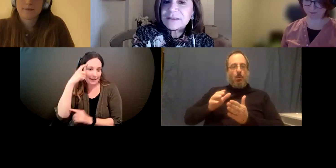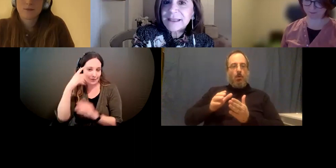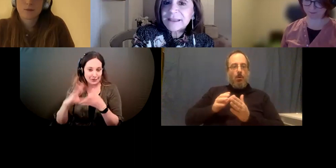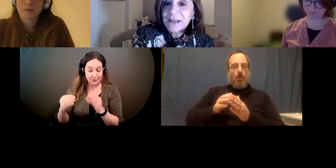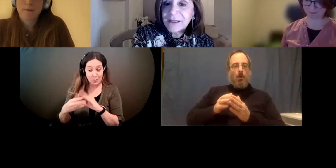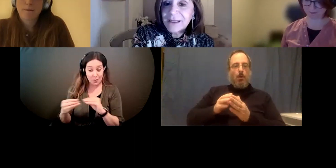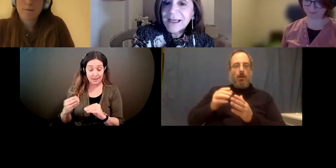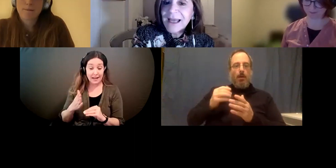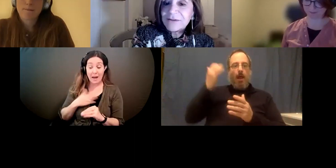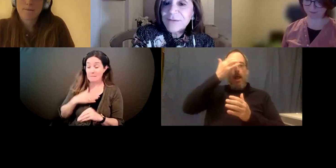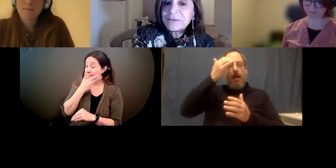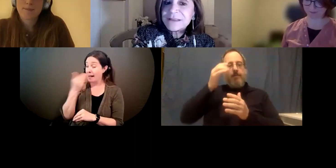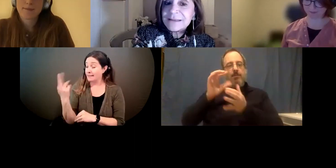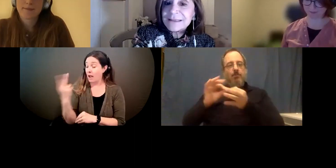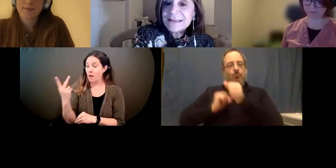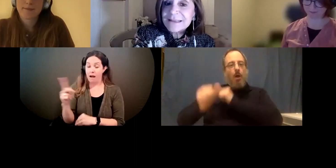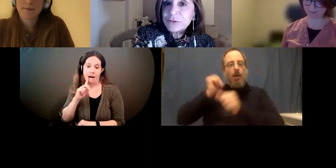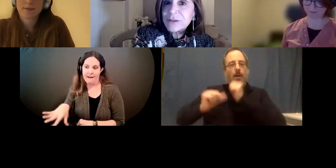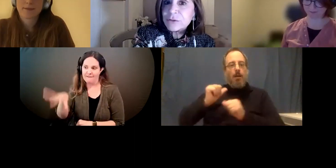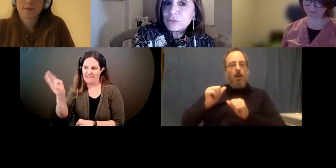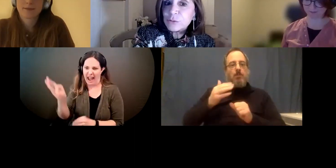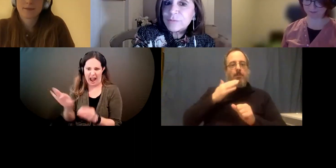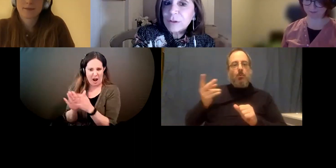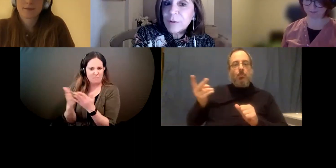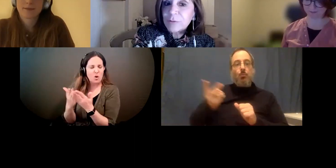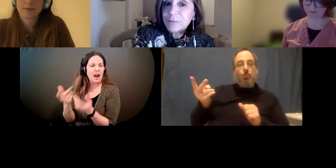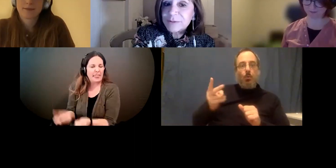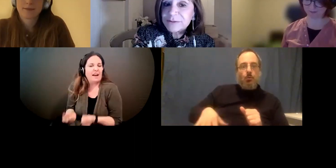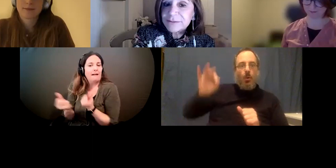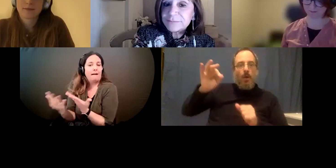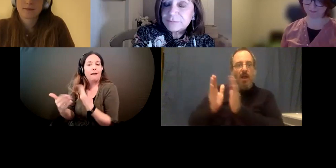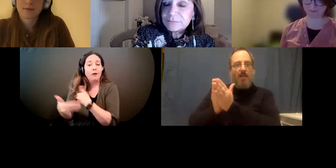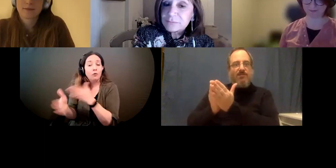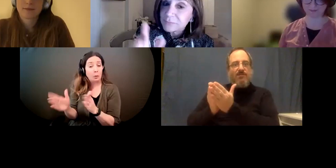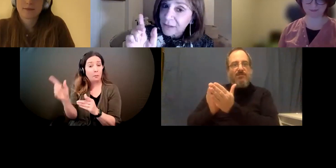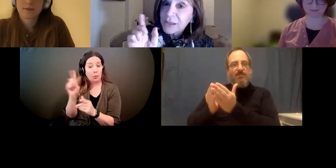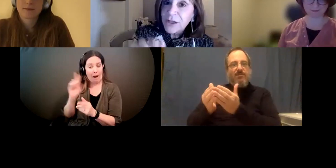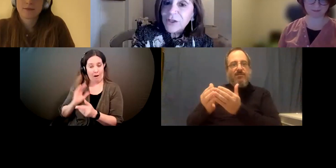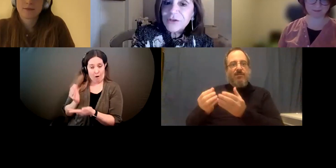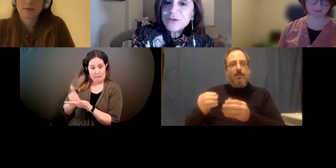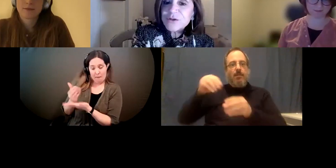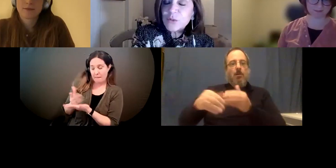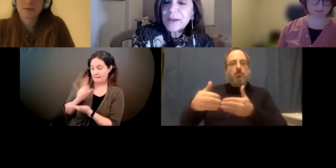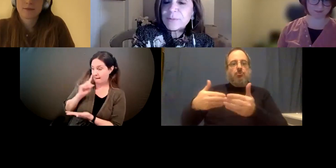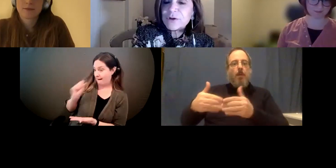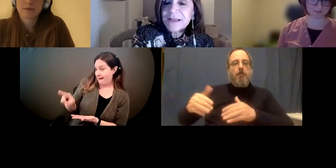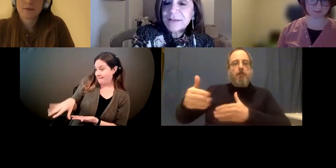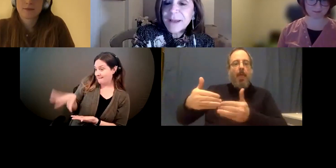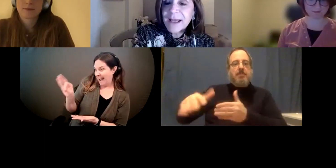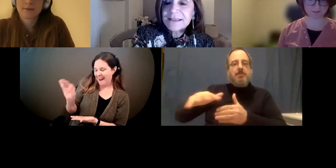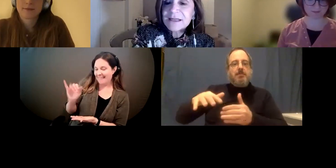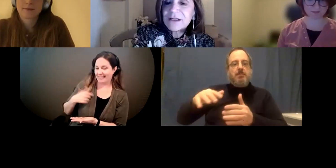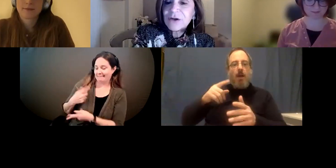friend Helene and I had found in the incinerator room of our apartment building. This was the way books